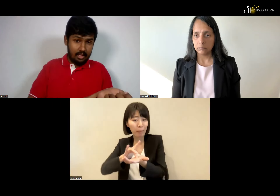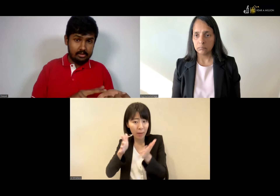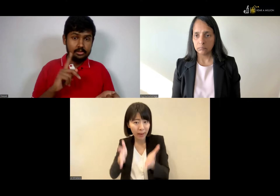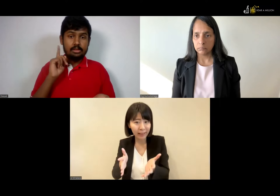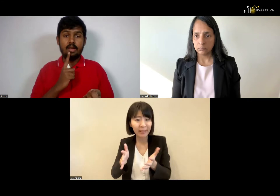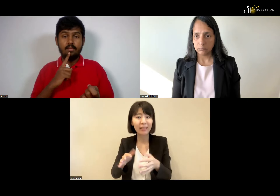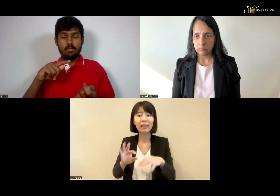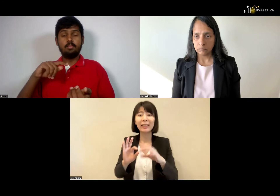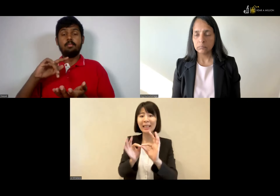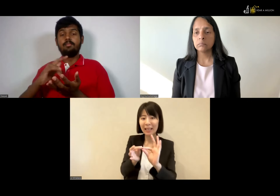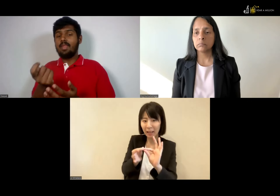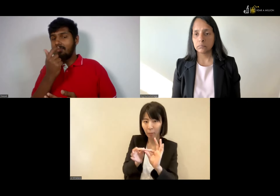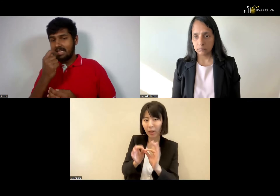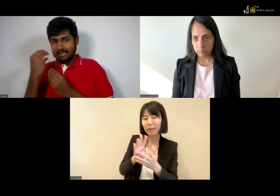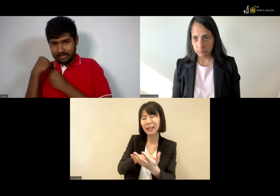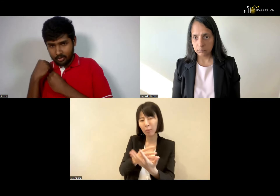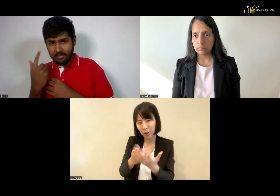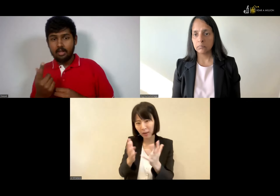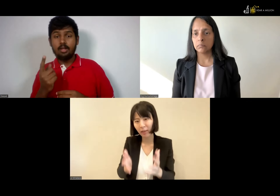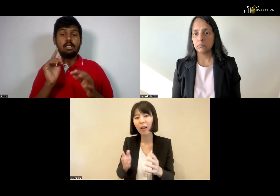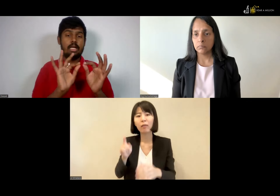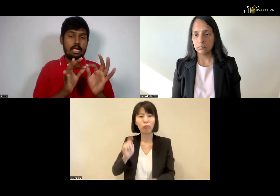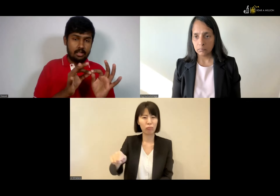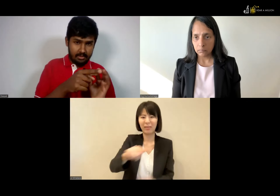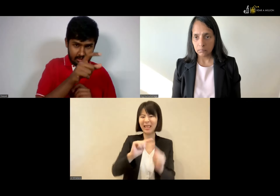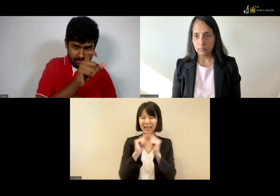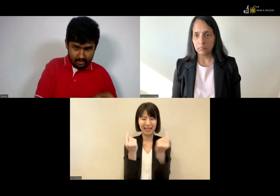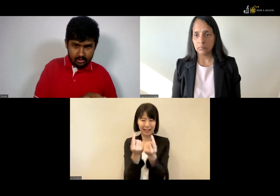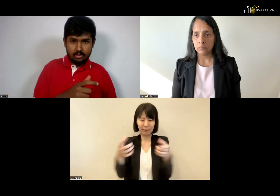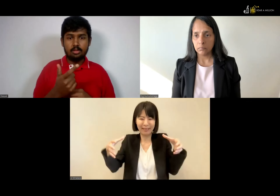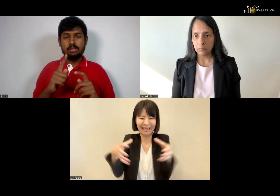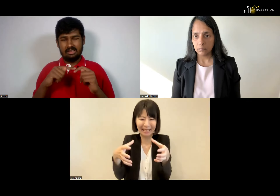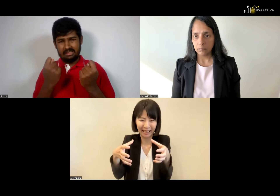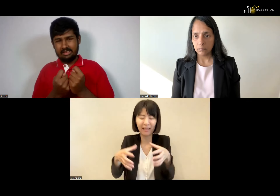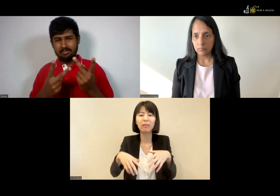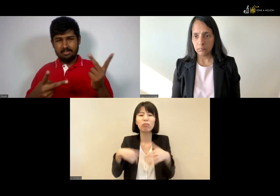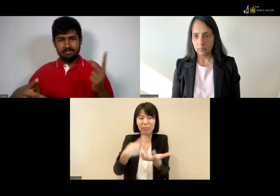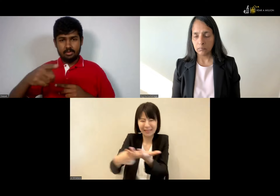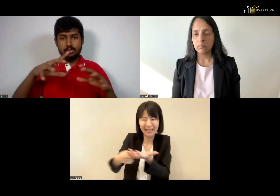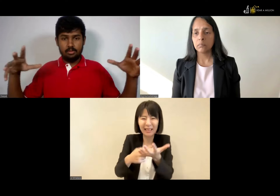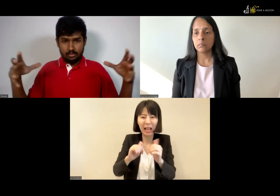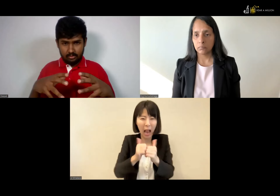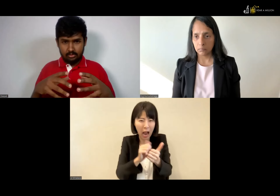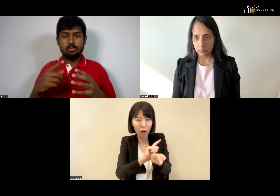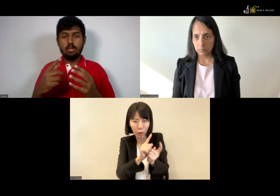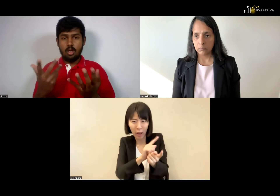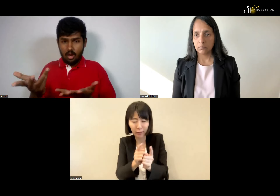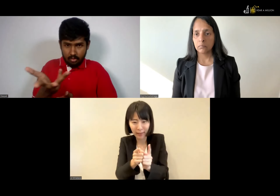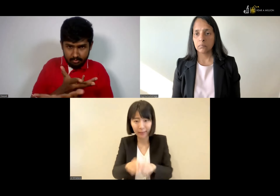working. Deaf doctors, medical experts, interpreters, and a team of people